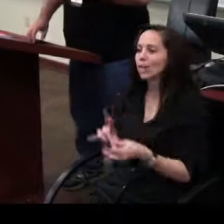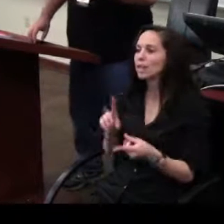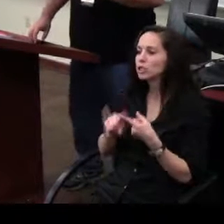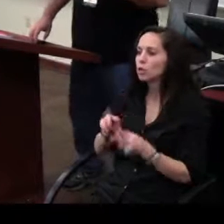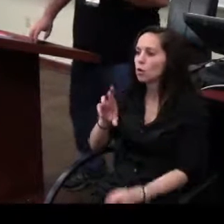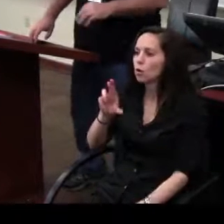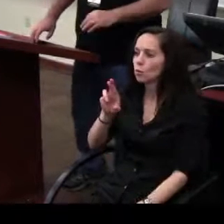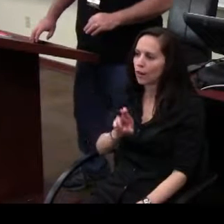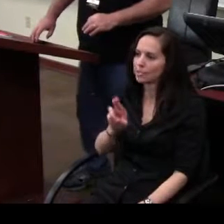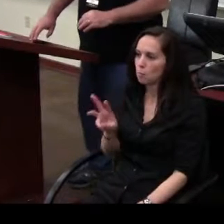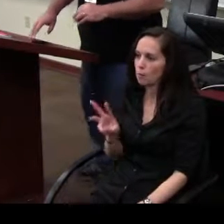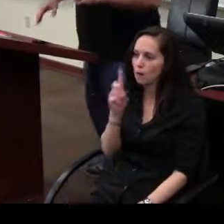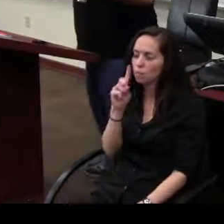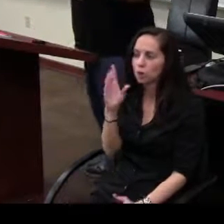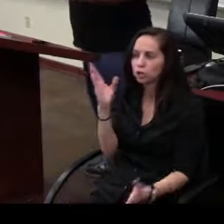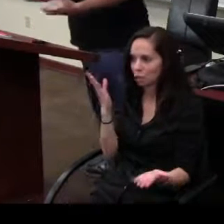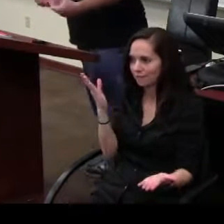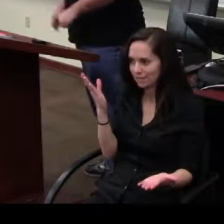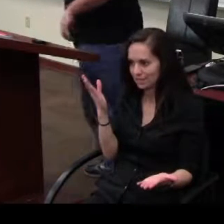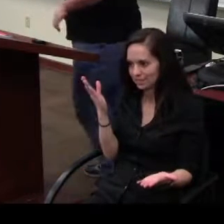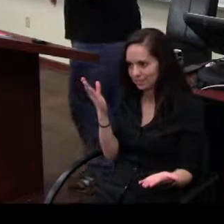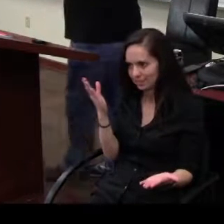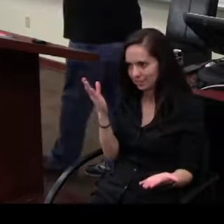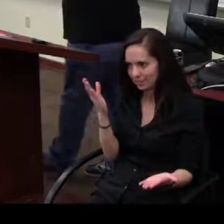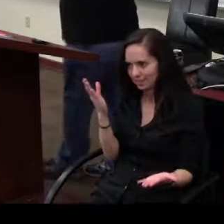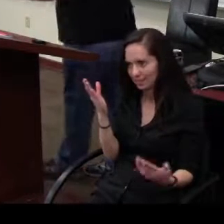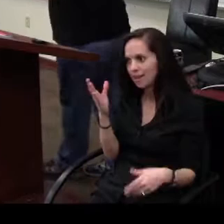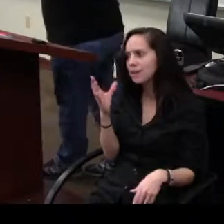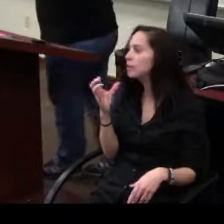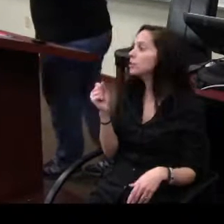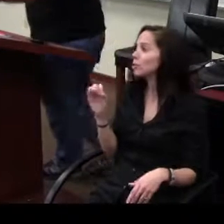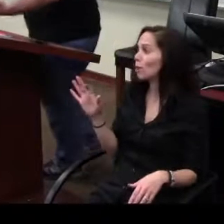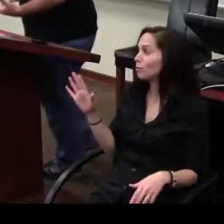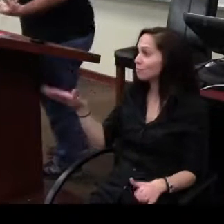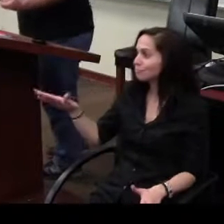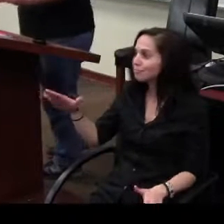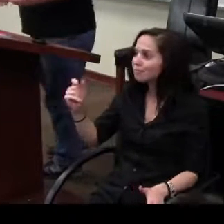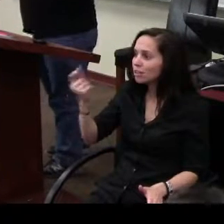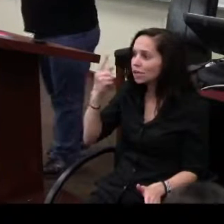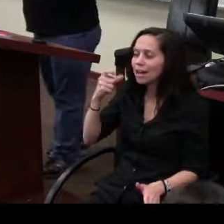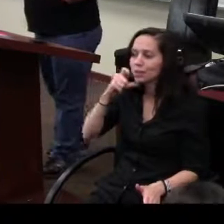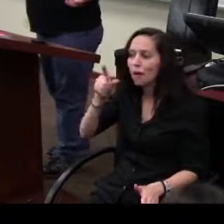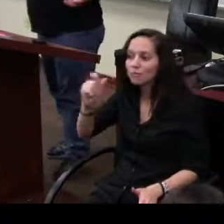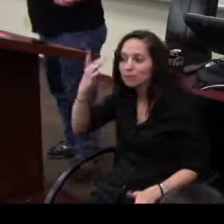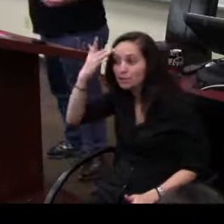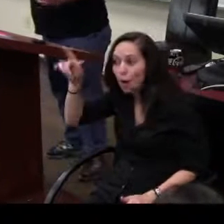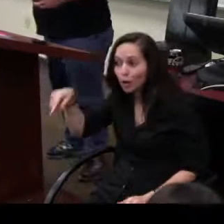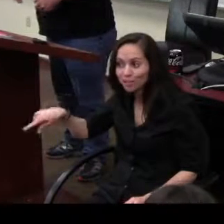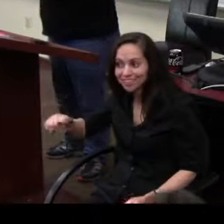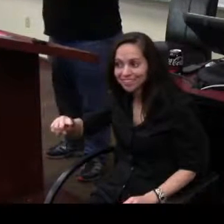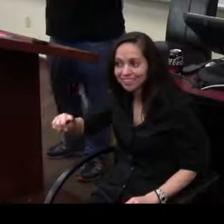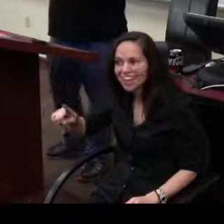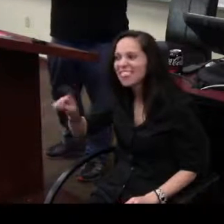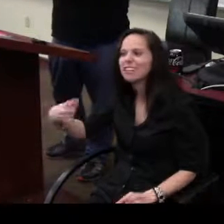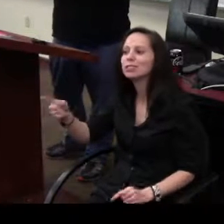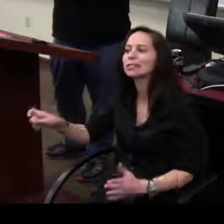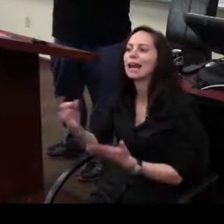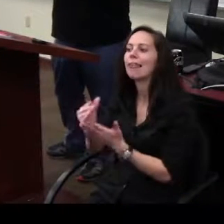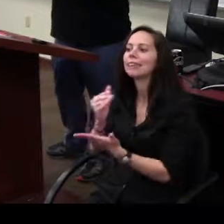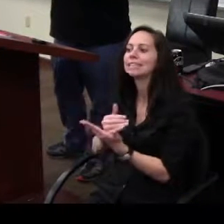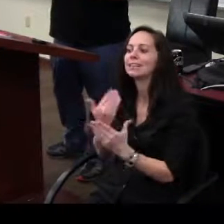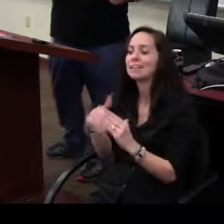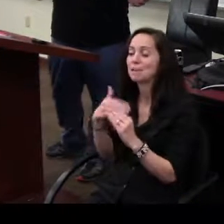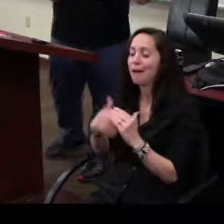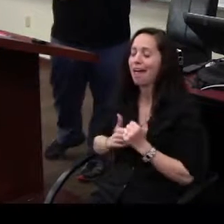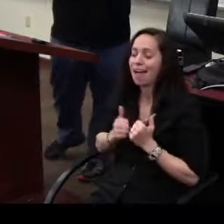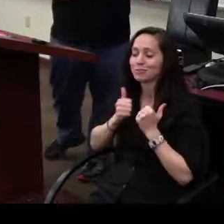a ransomware as a service deal, okay? Where folks, they don't even have to be very smart. They just have to have a list of